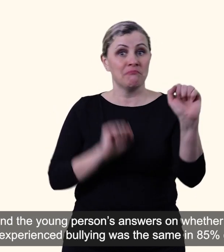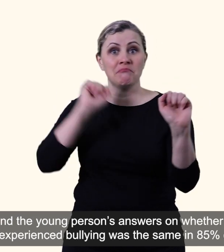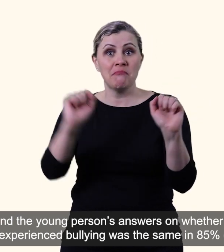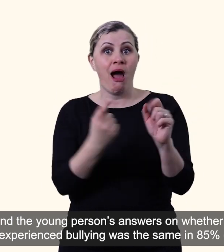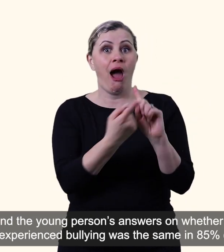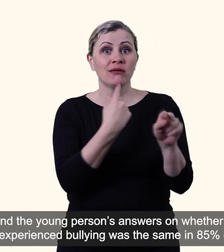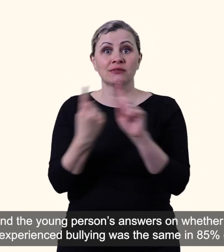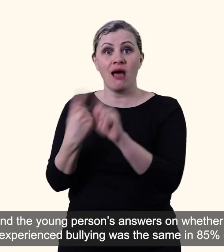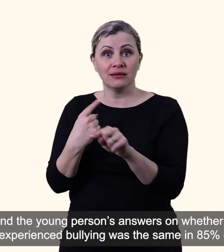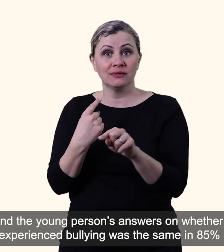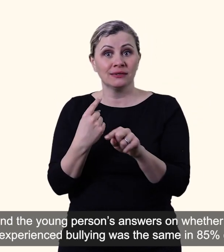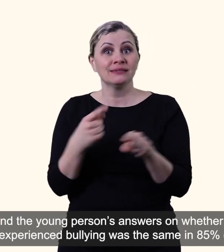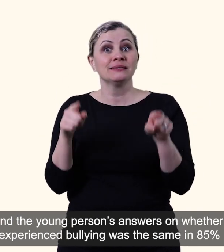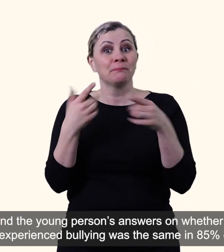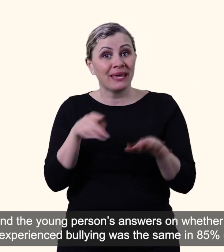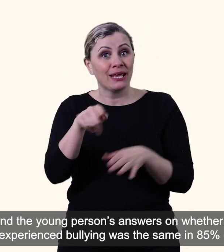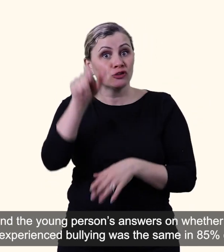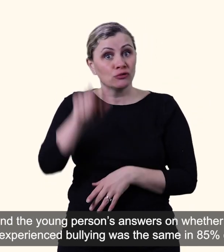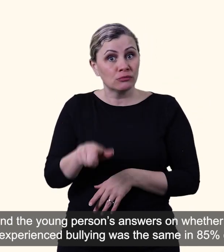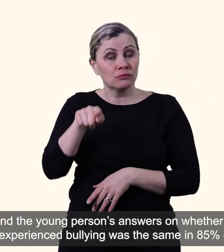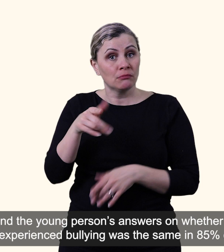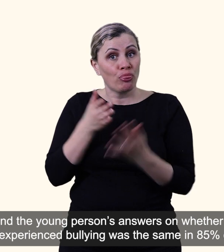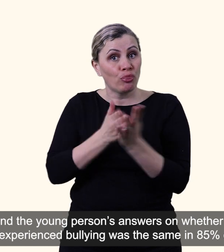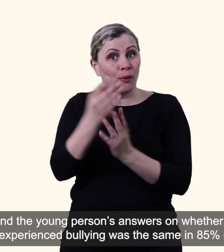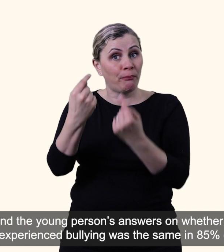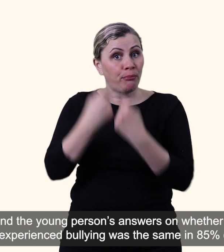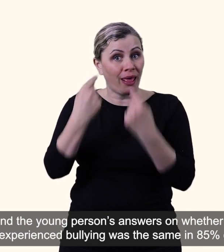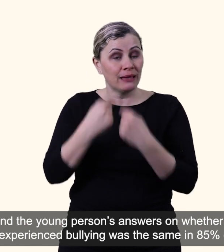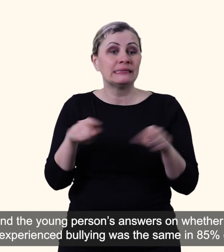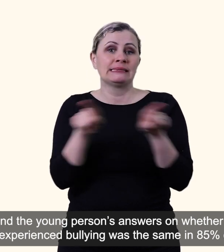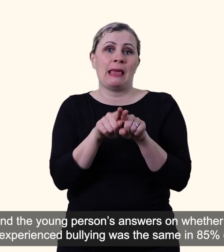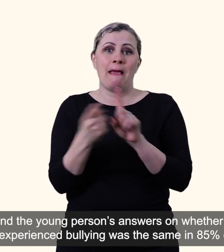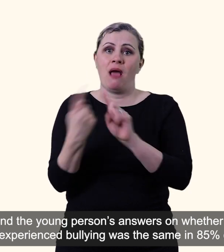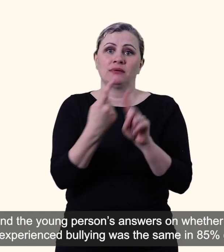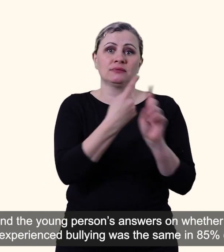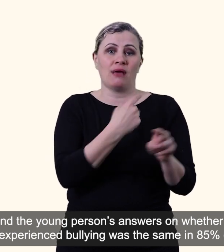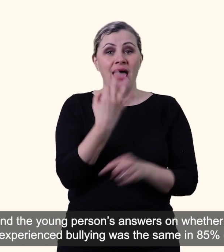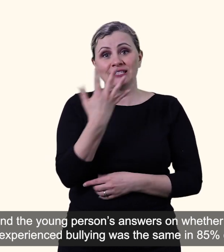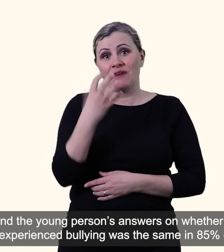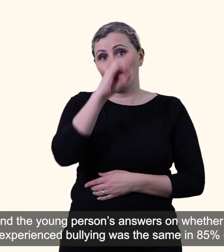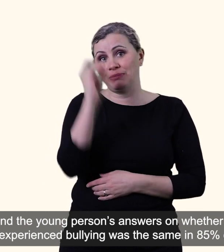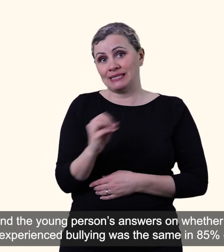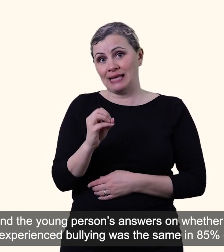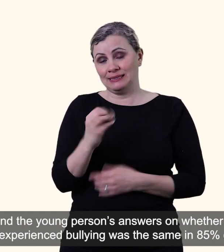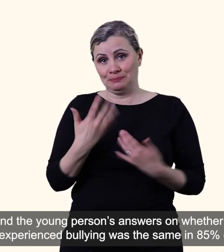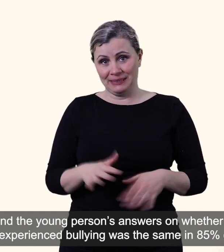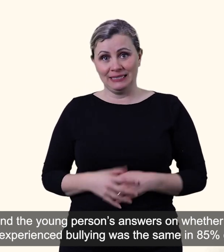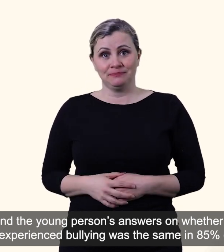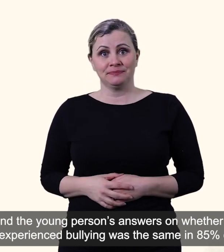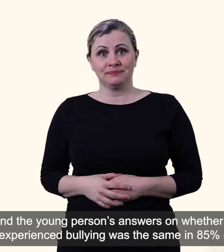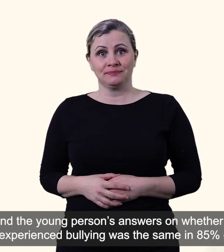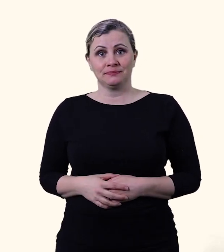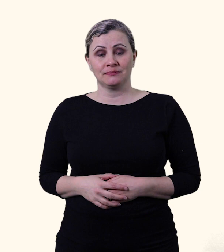The parents and the young person's answers on whether the young person had experienced bullying was the same in 85%